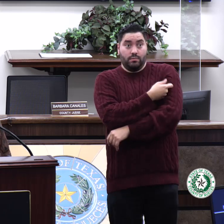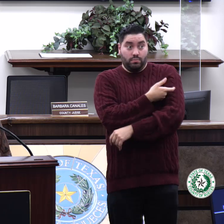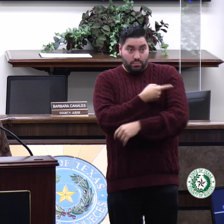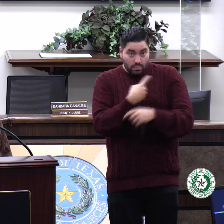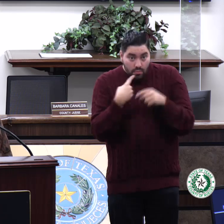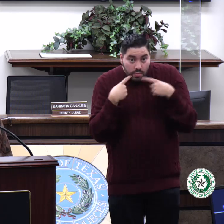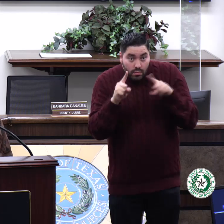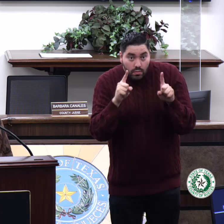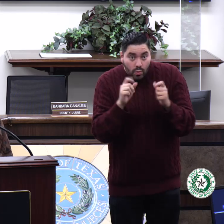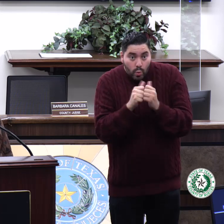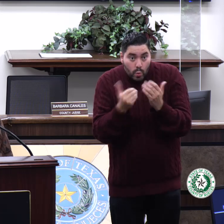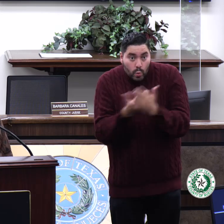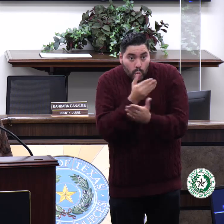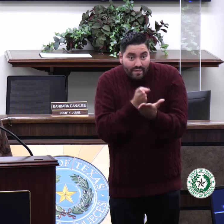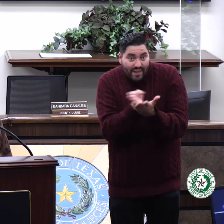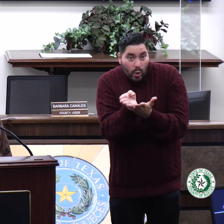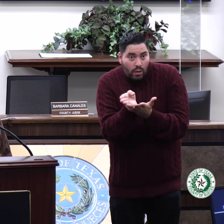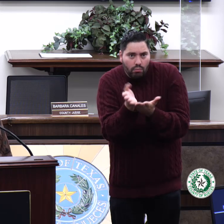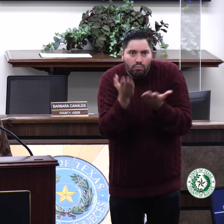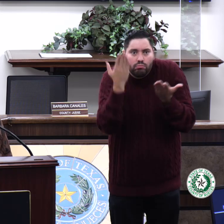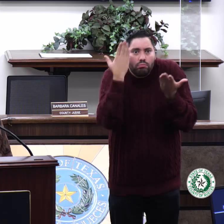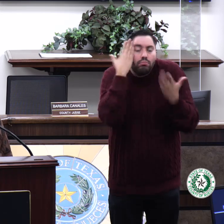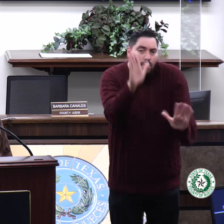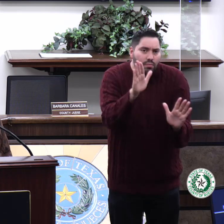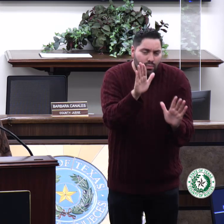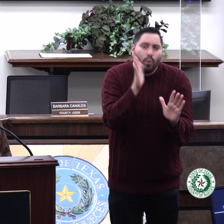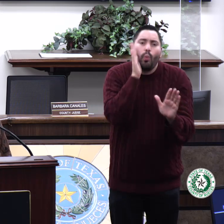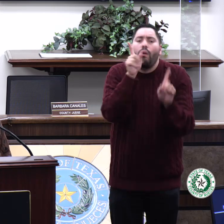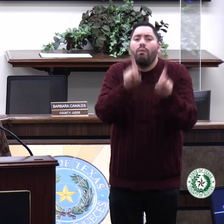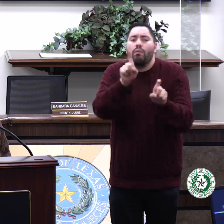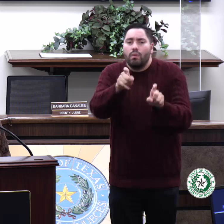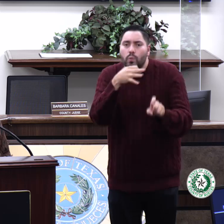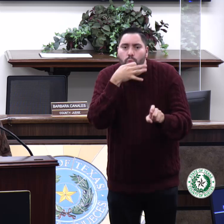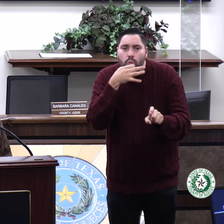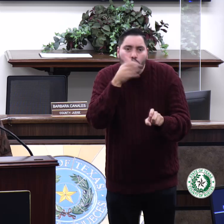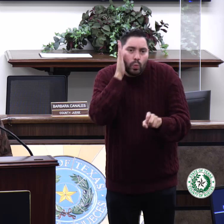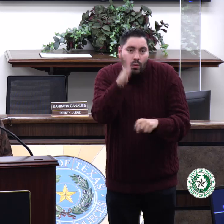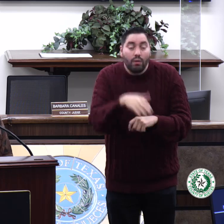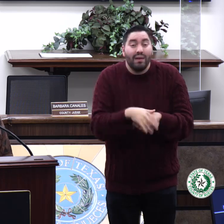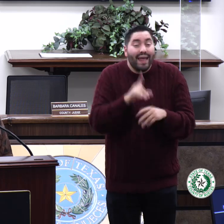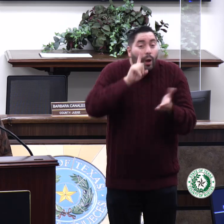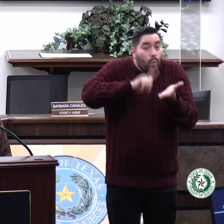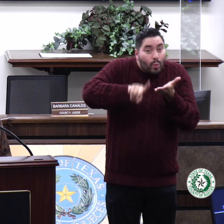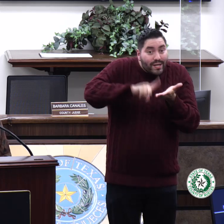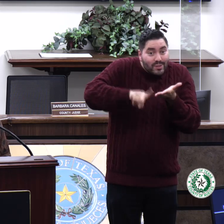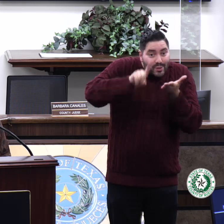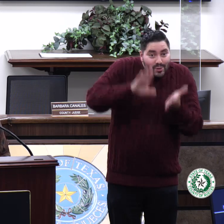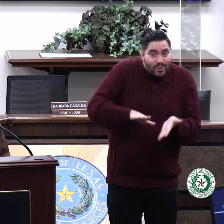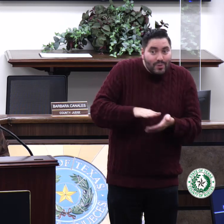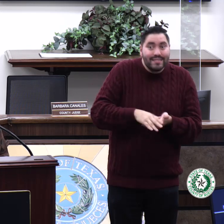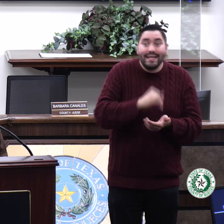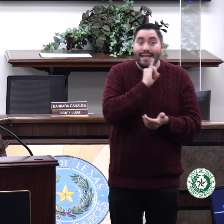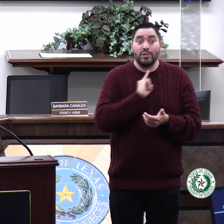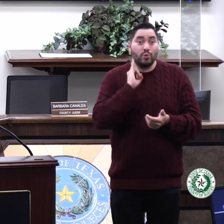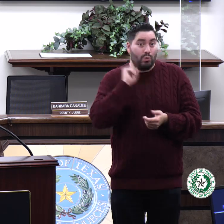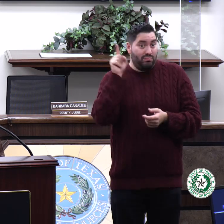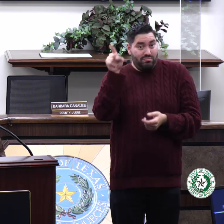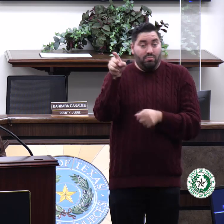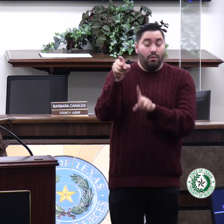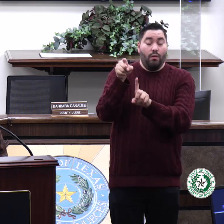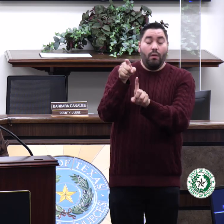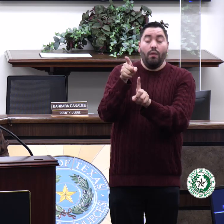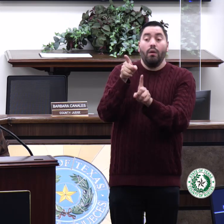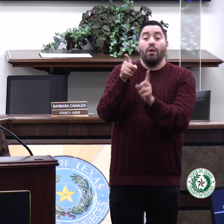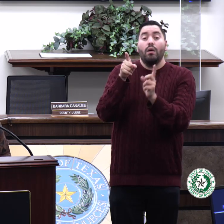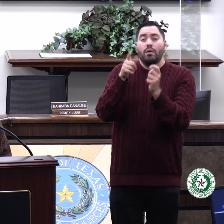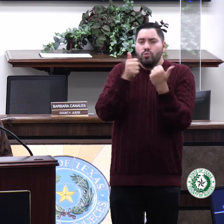variant, and they'll be testing that very soon. Now, researchers in Israel say that while they're working to get more accurate information about